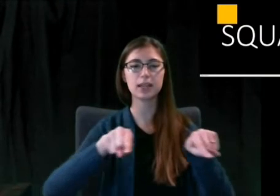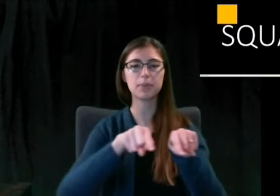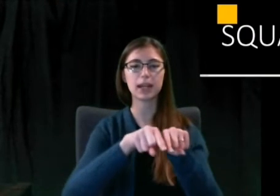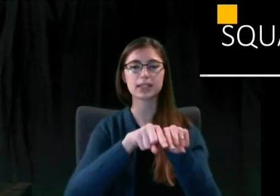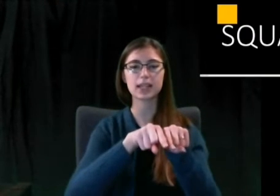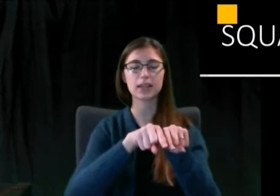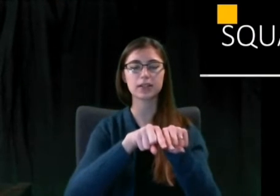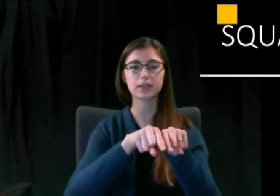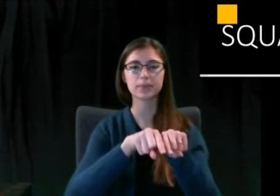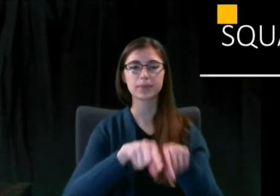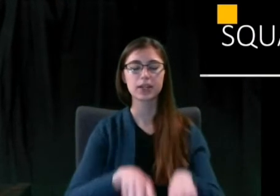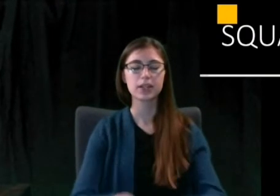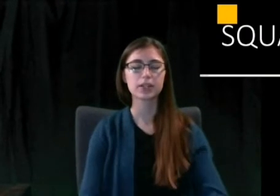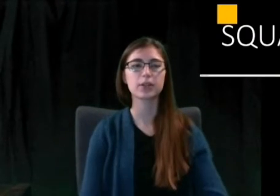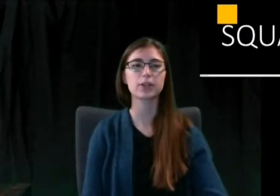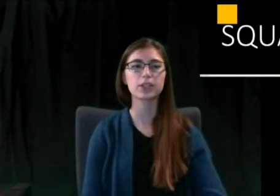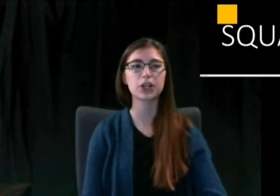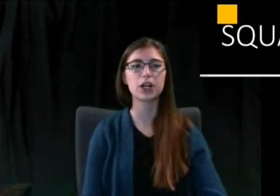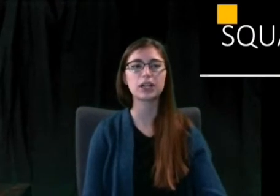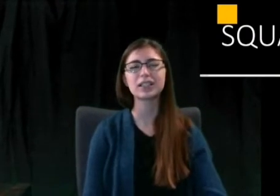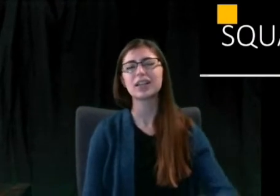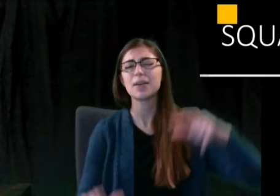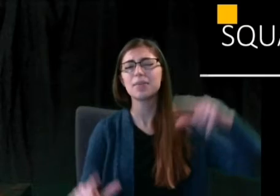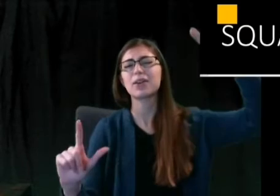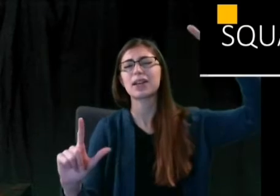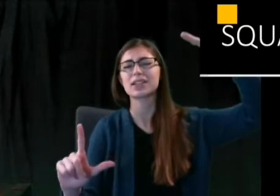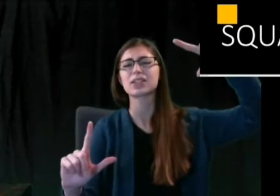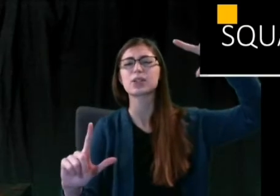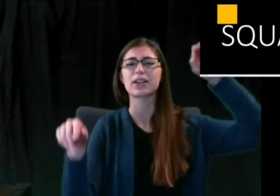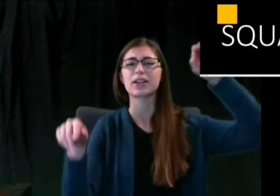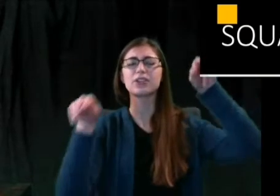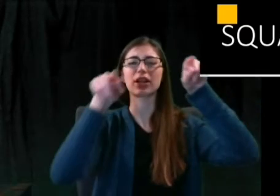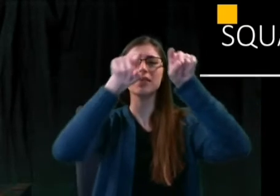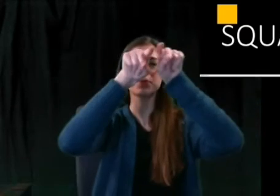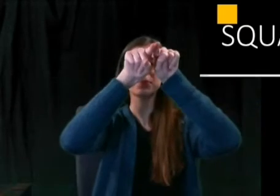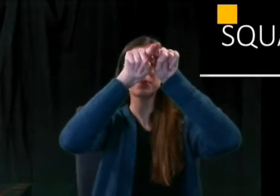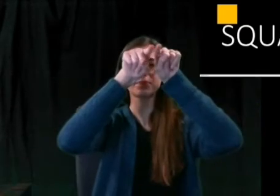back together. So you're going to draw about a square shape.